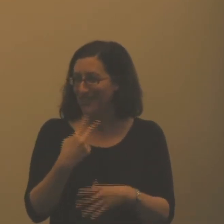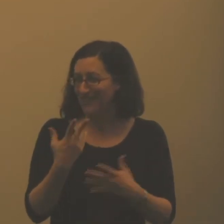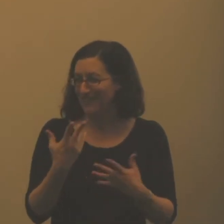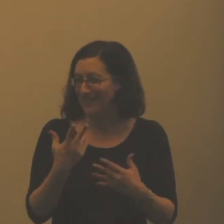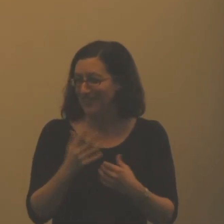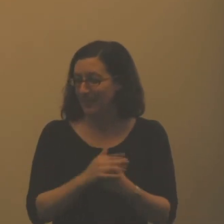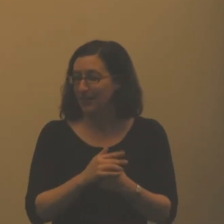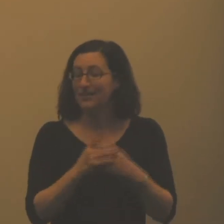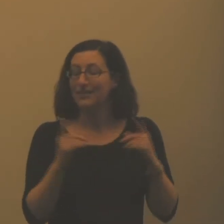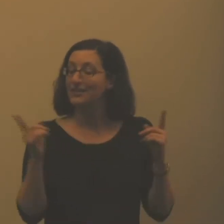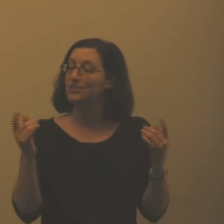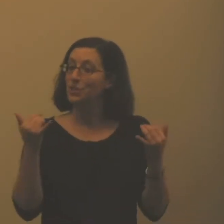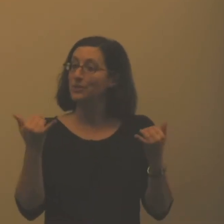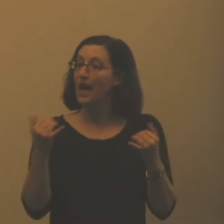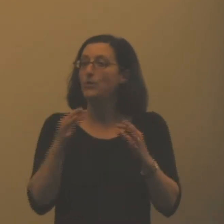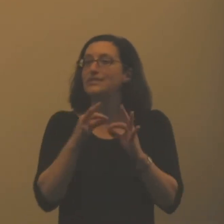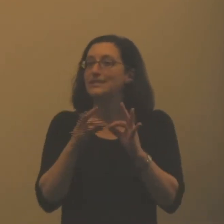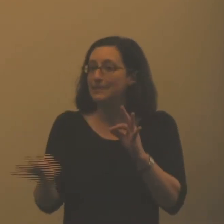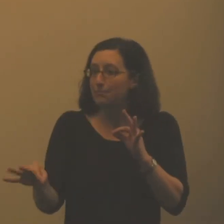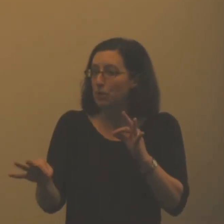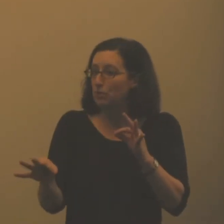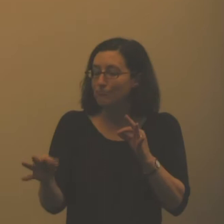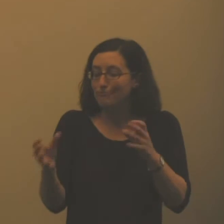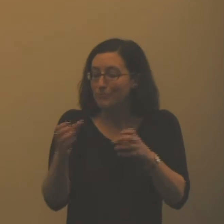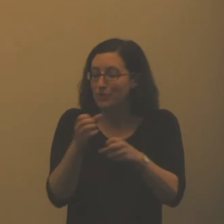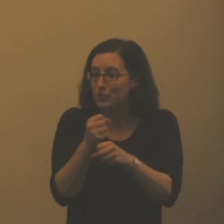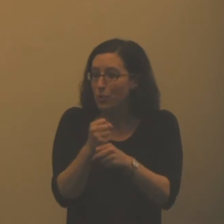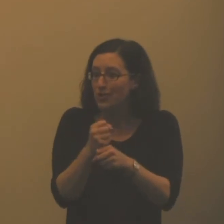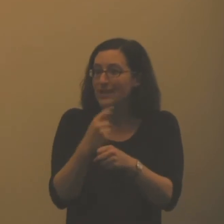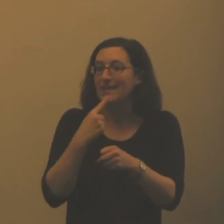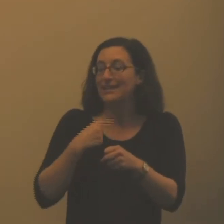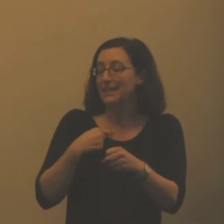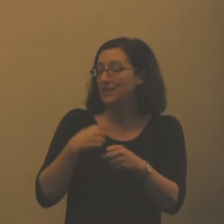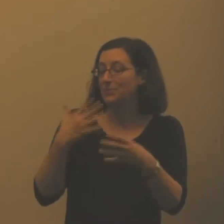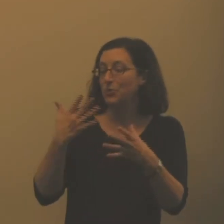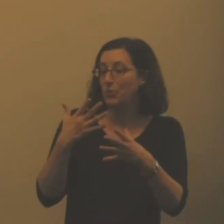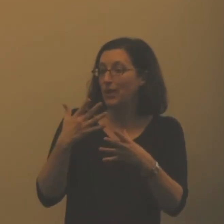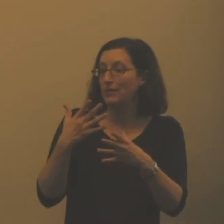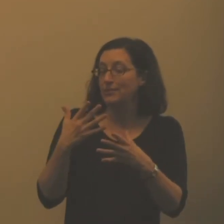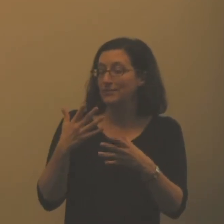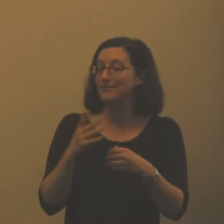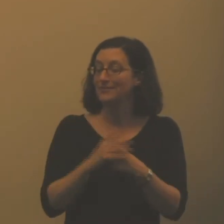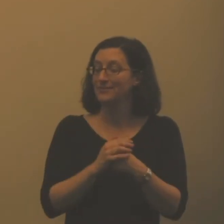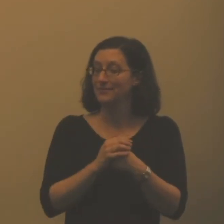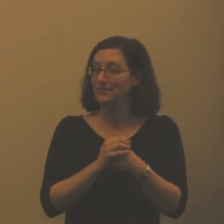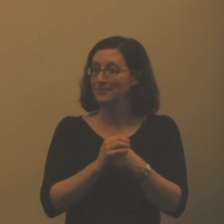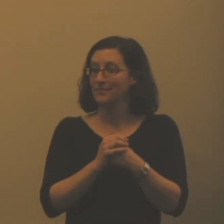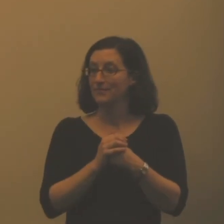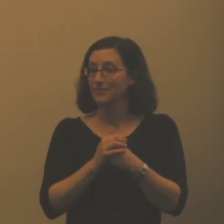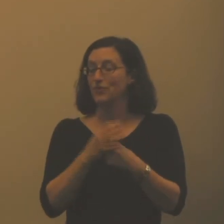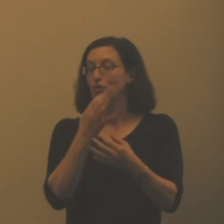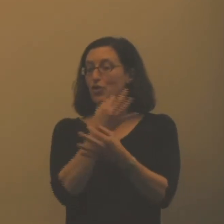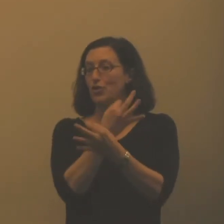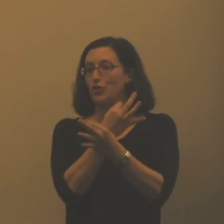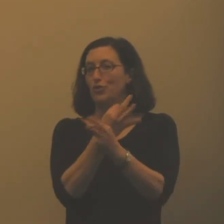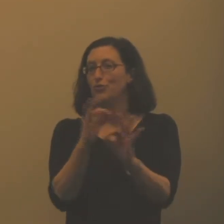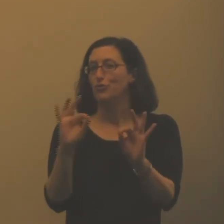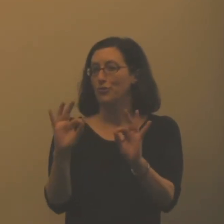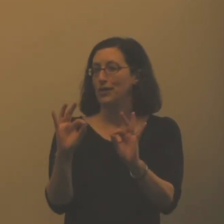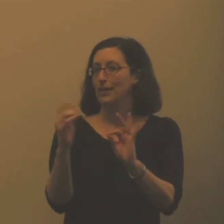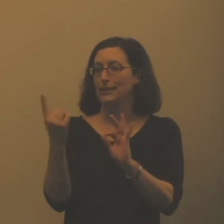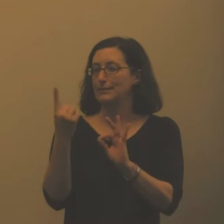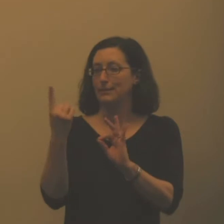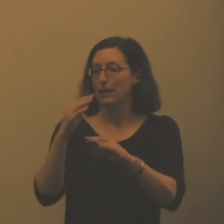Simple, brief, tells me what it is, right? I think it's either free or 3. I couldn't understand it, but Traffic-free penguins playing on